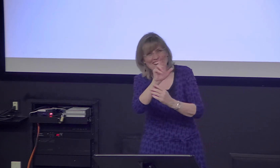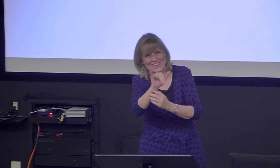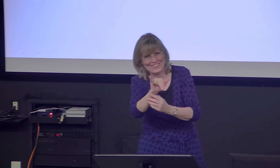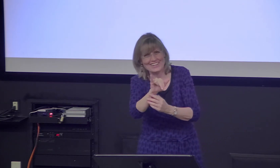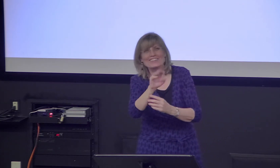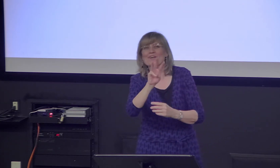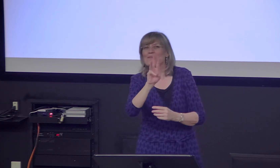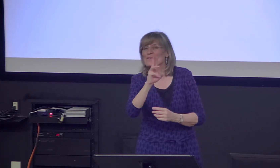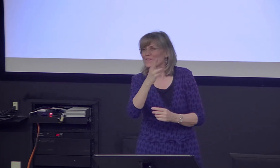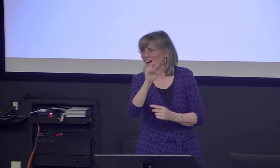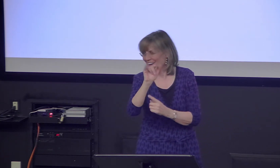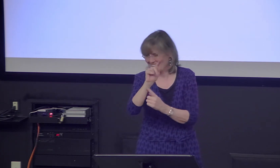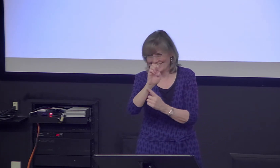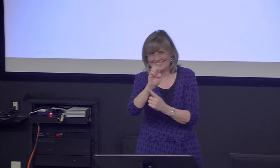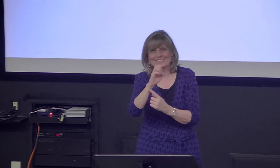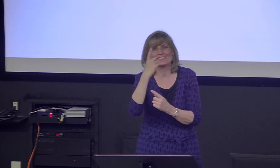like to thank Barry White